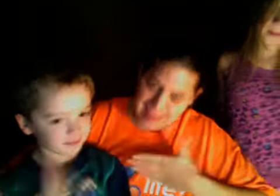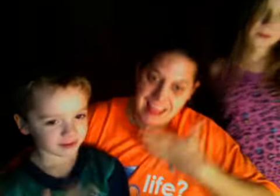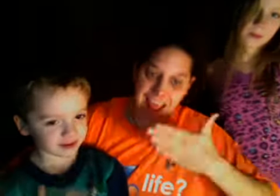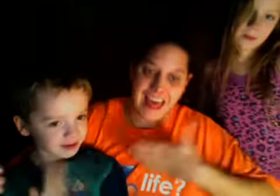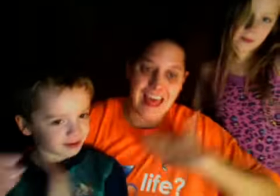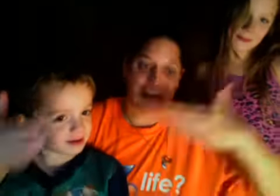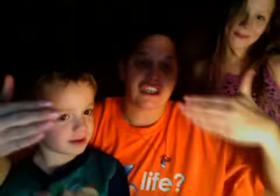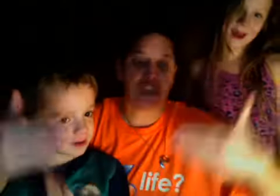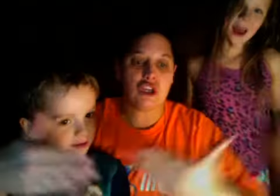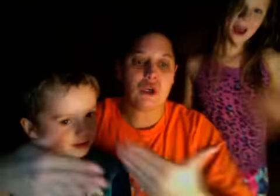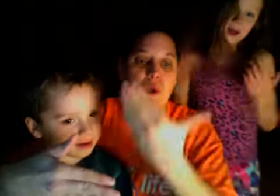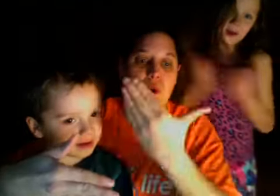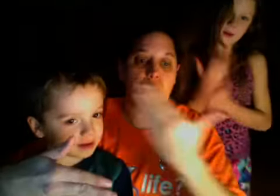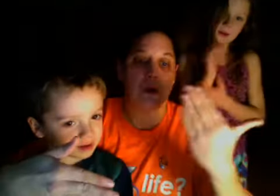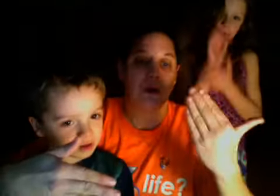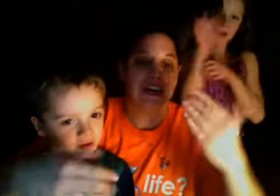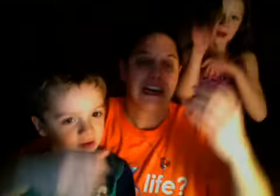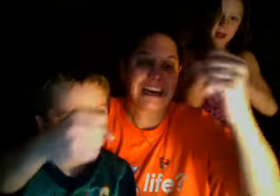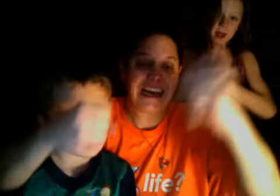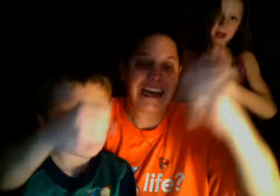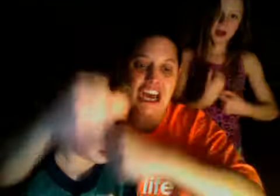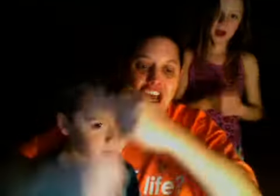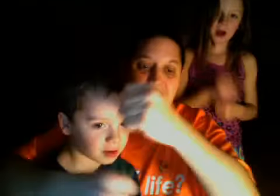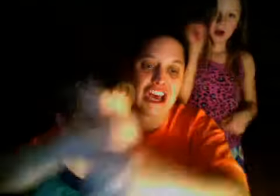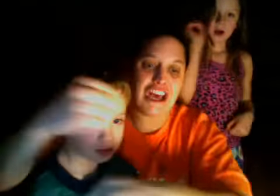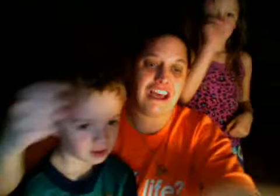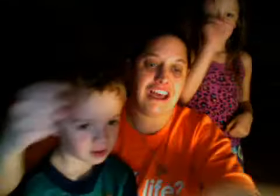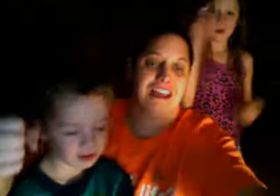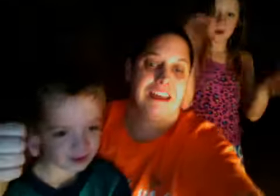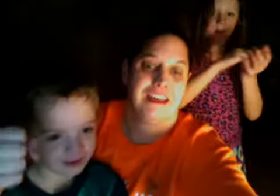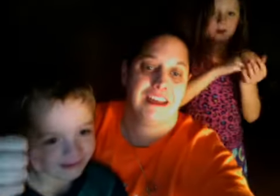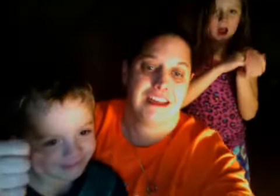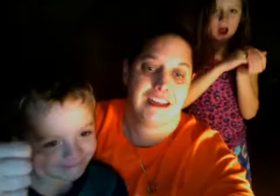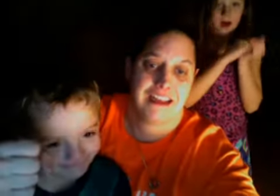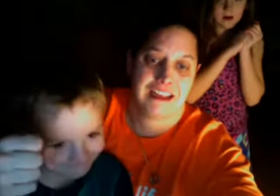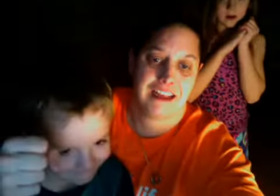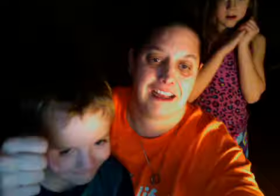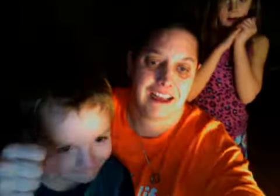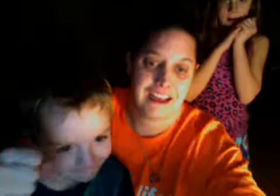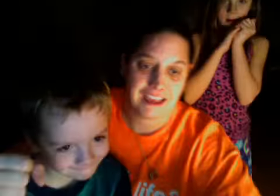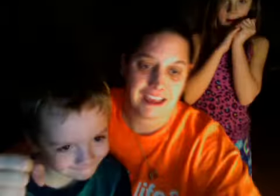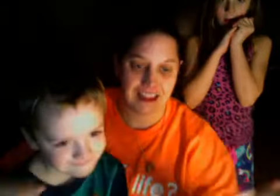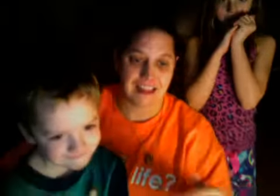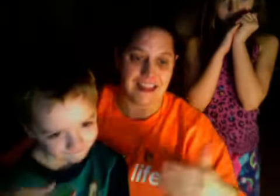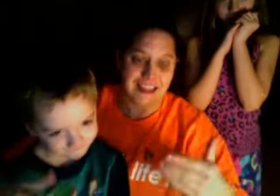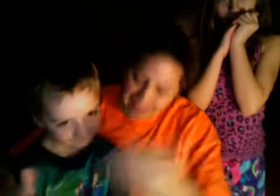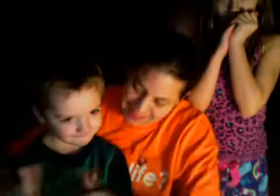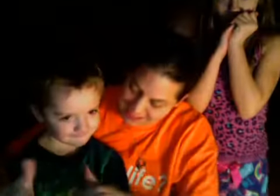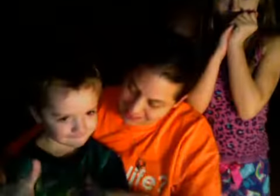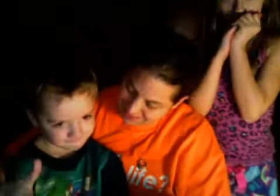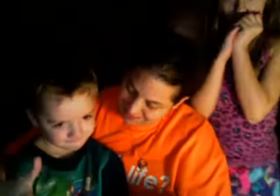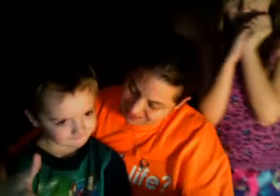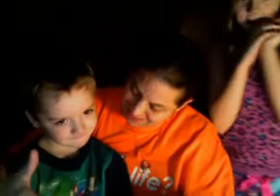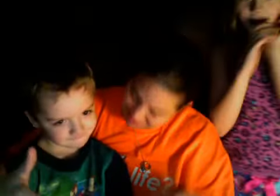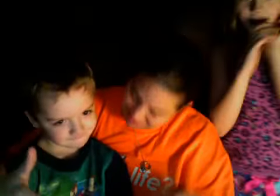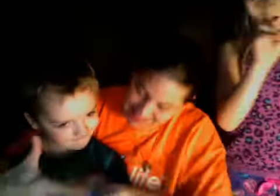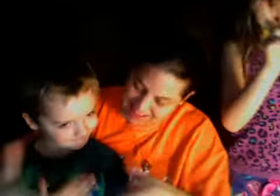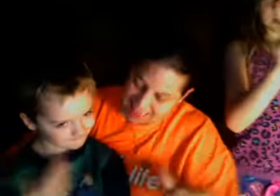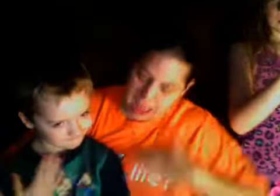Harder, makes no longer land, I'm falling down, down, down That's why,